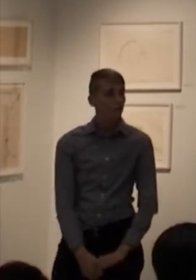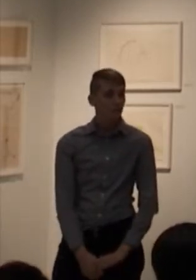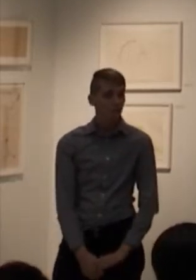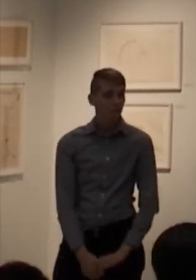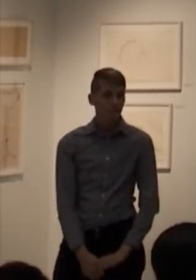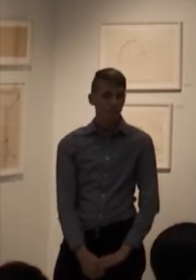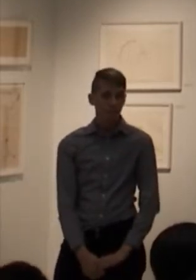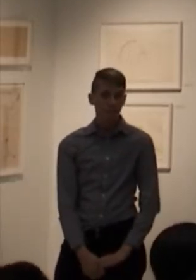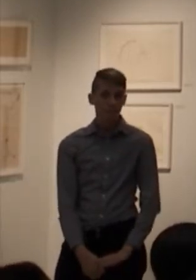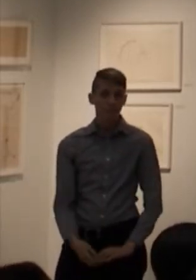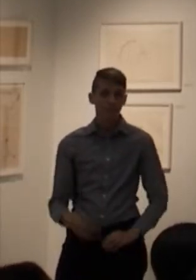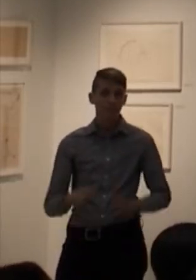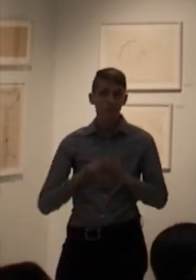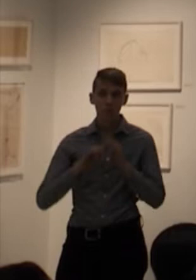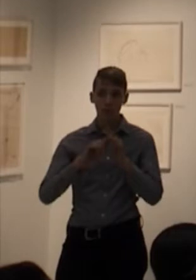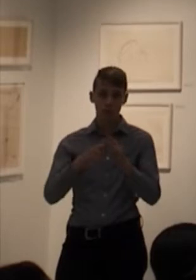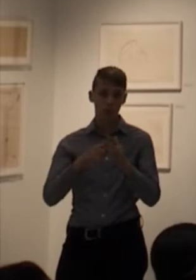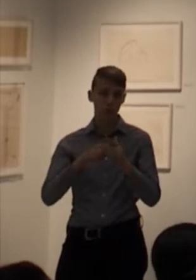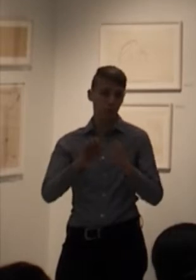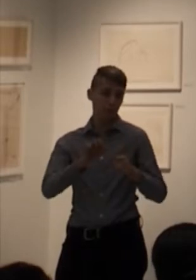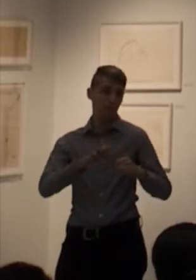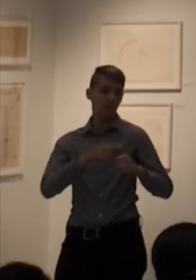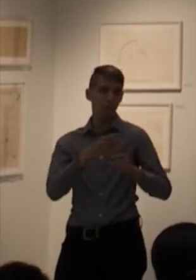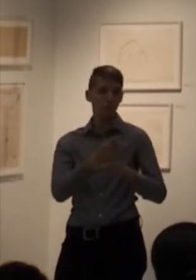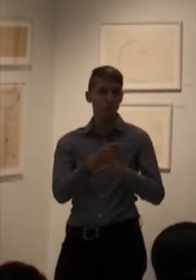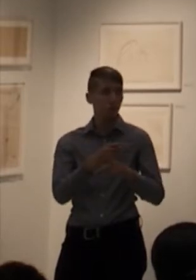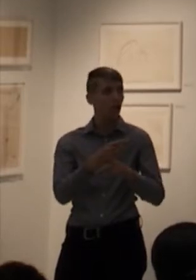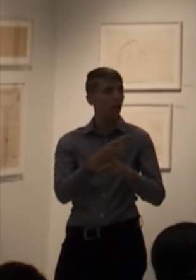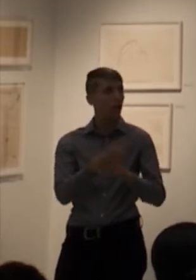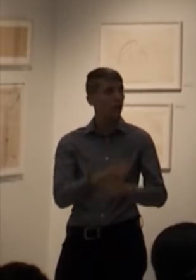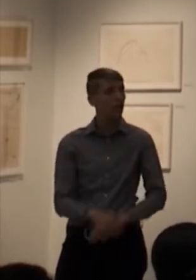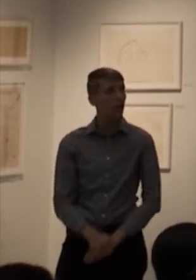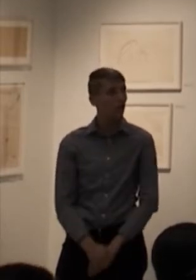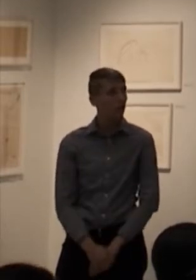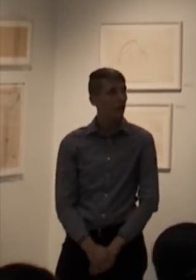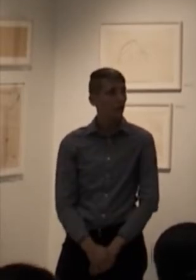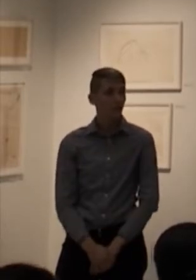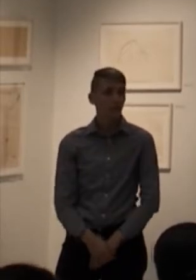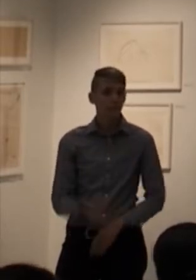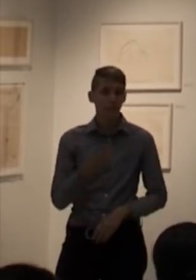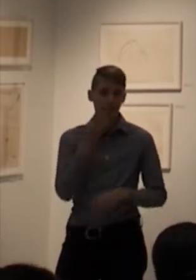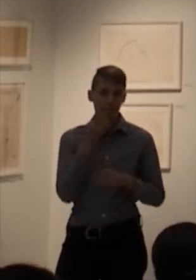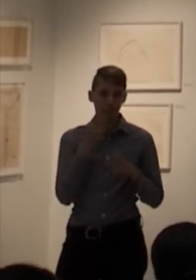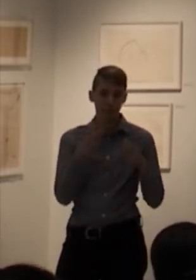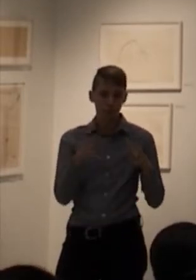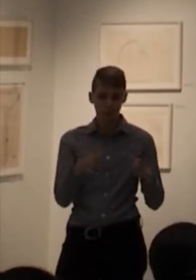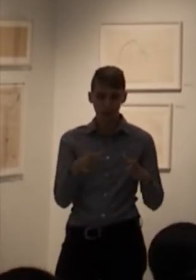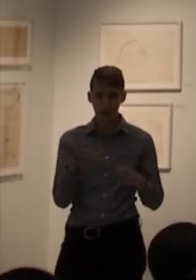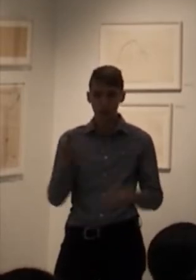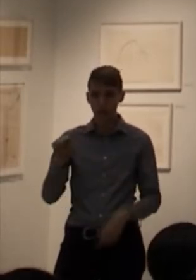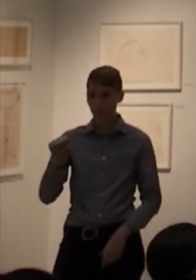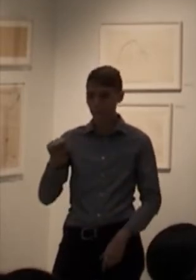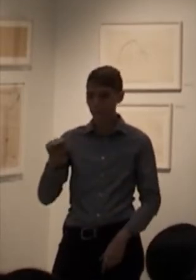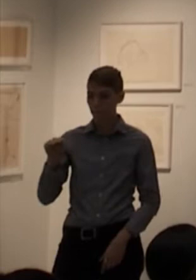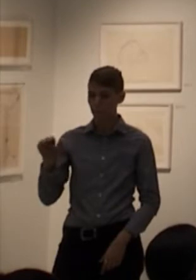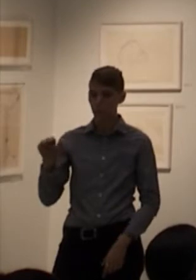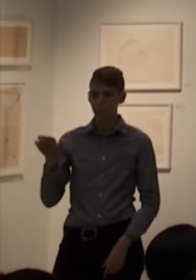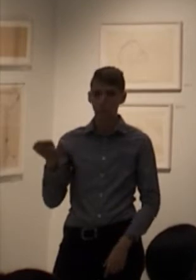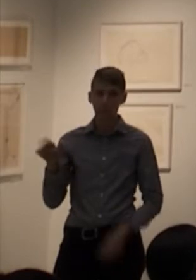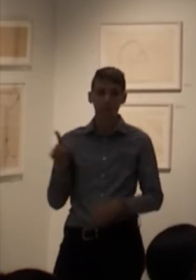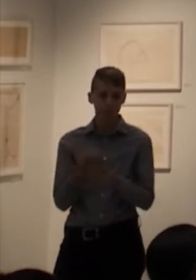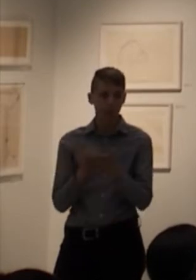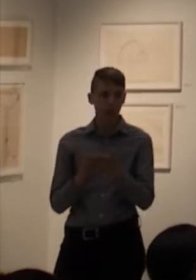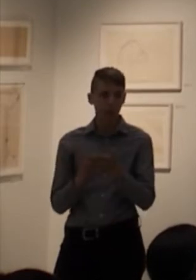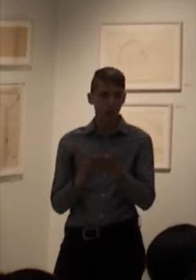Started out with our first product, which was the dinnerware that Massimo designed. We introduced it